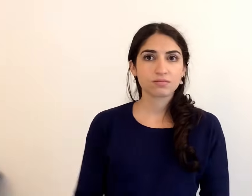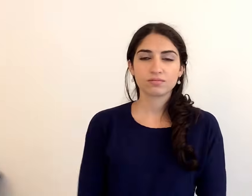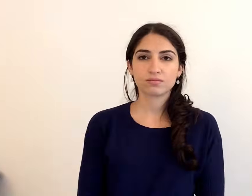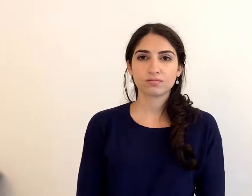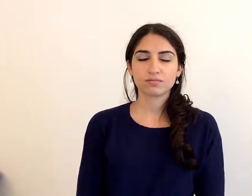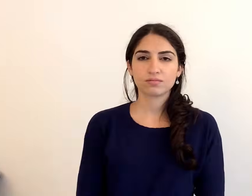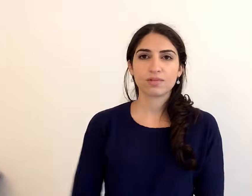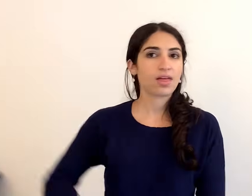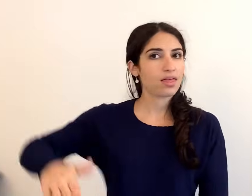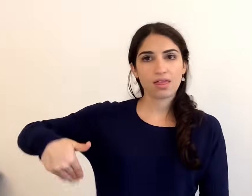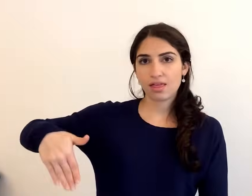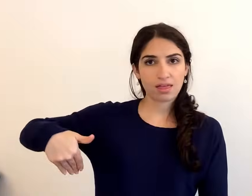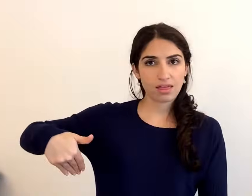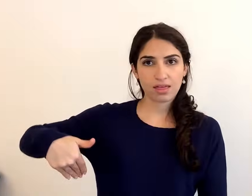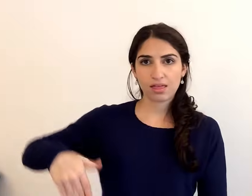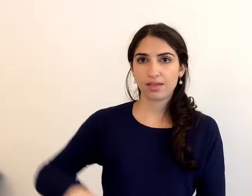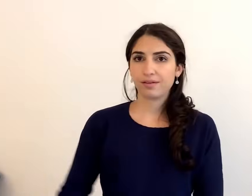Late, not yet.